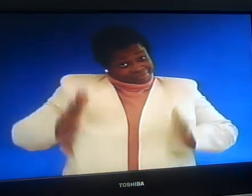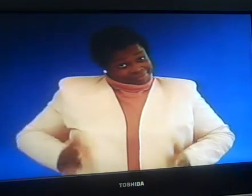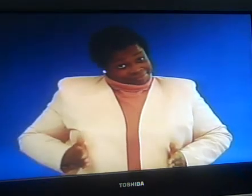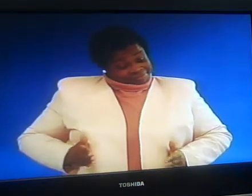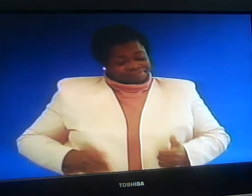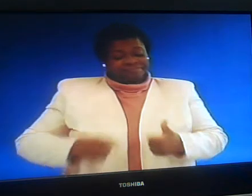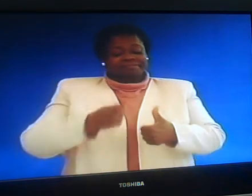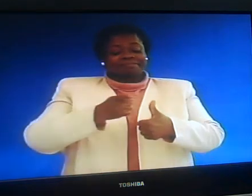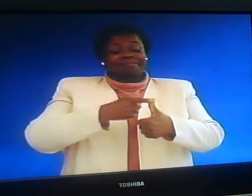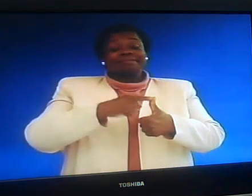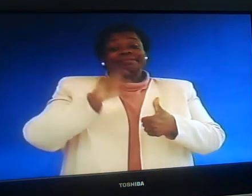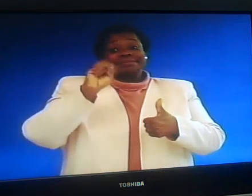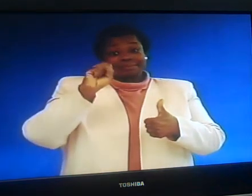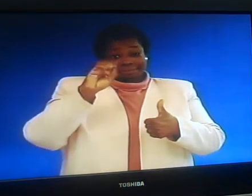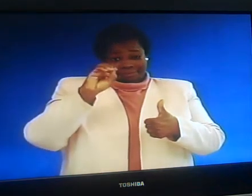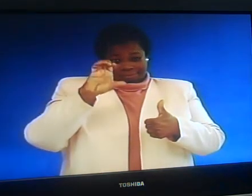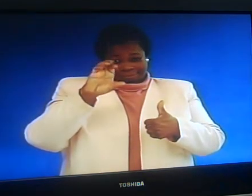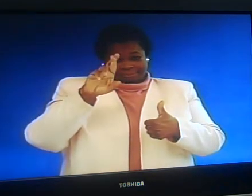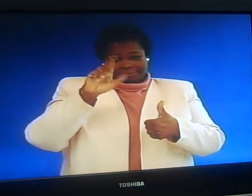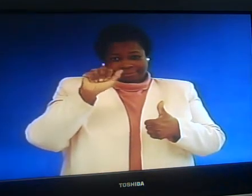Later, Greek philosopher